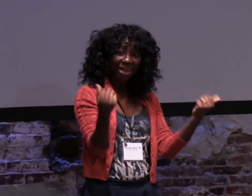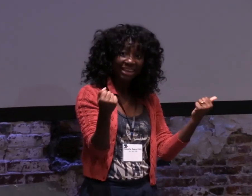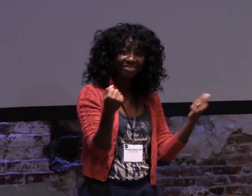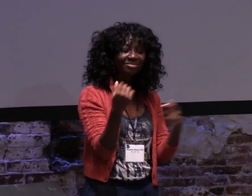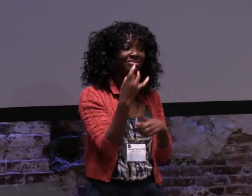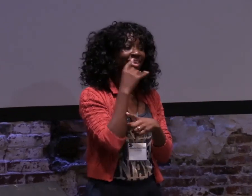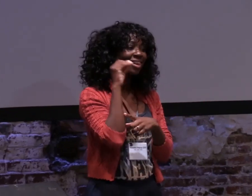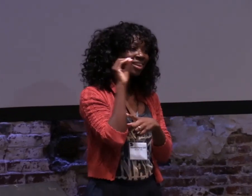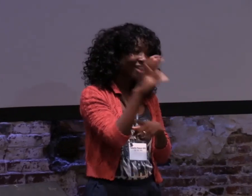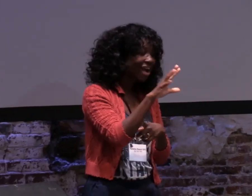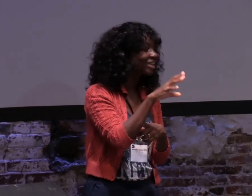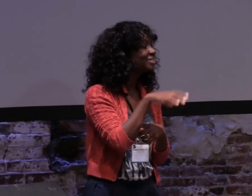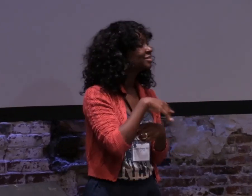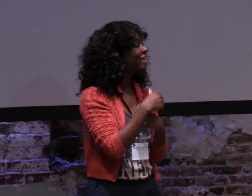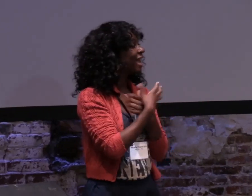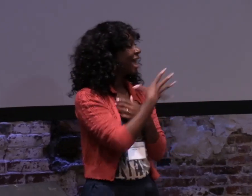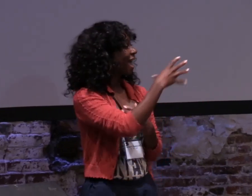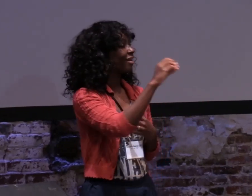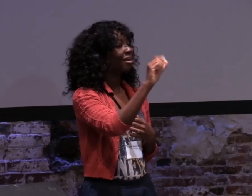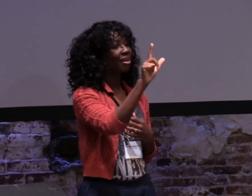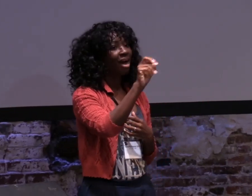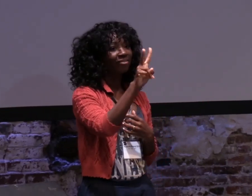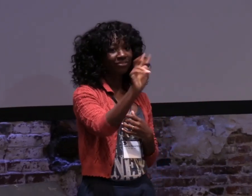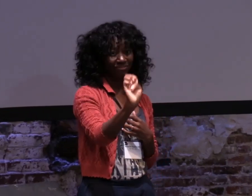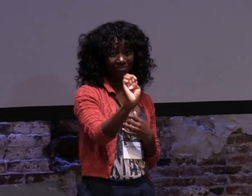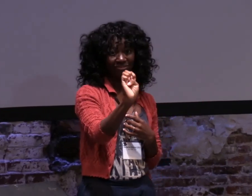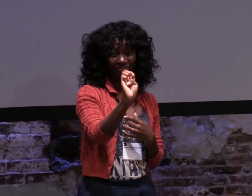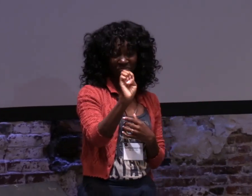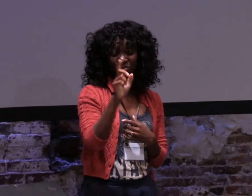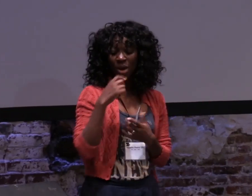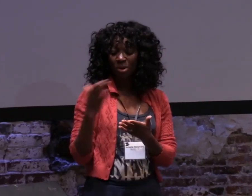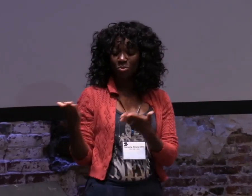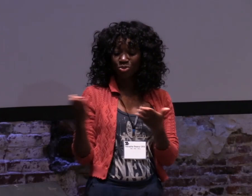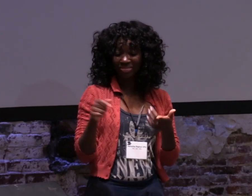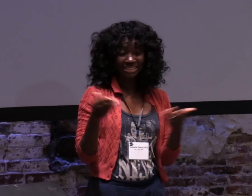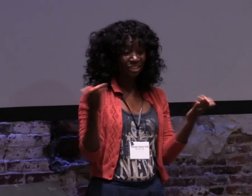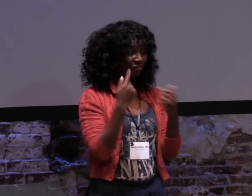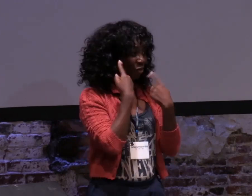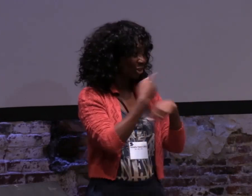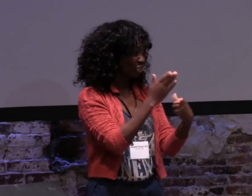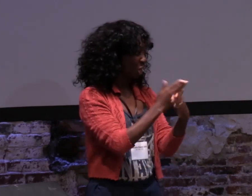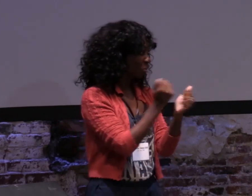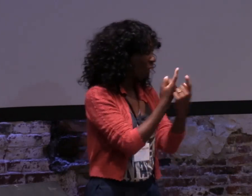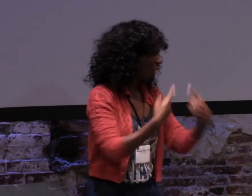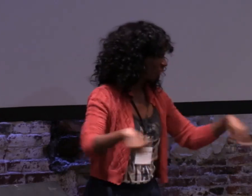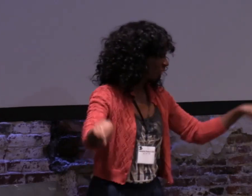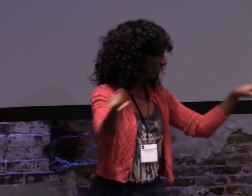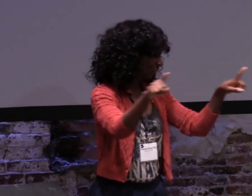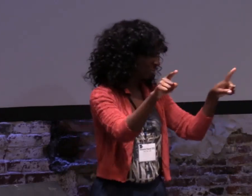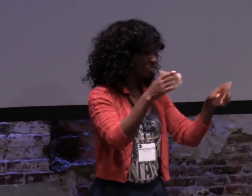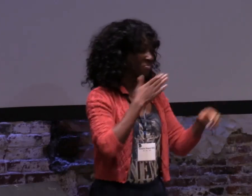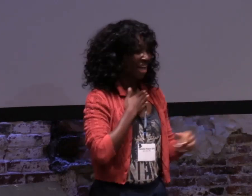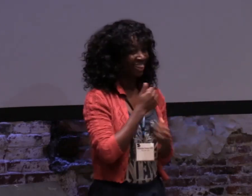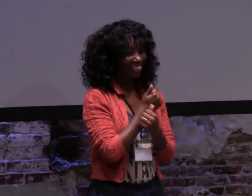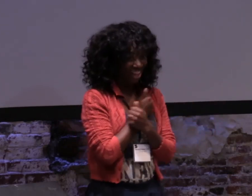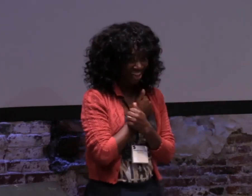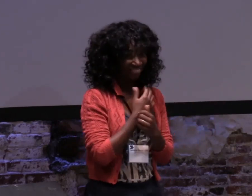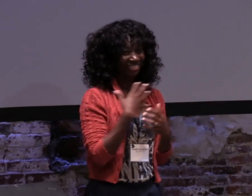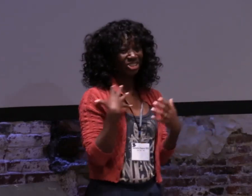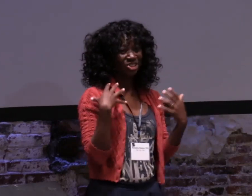and family, courage, light, love. And I brought that here to share that among all of you, to